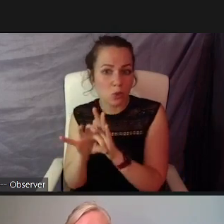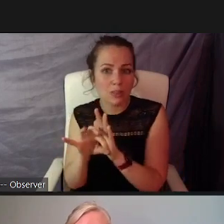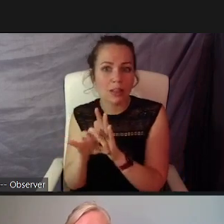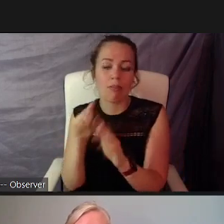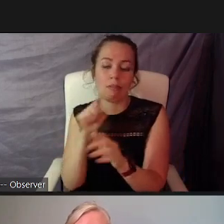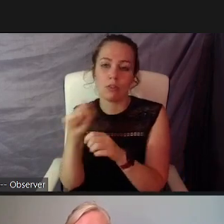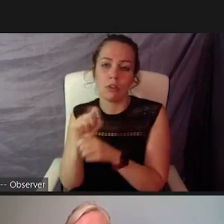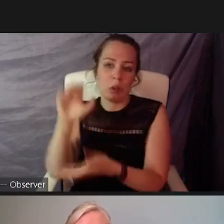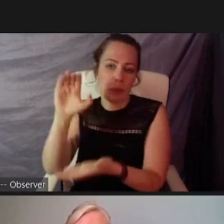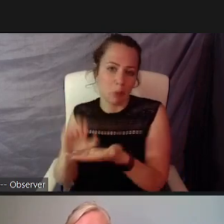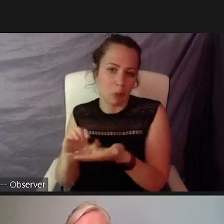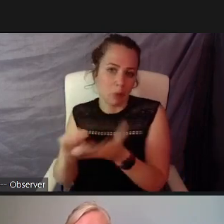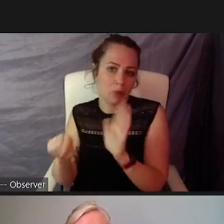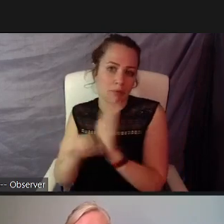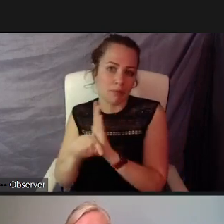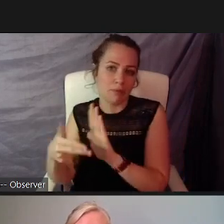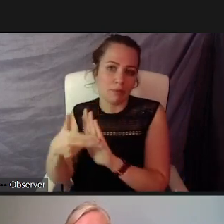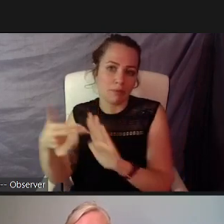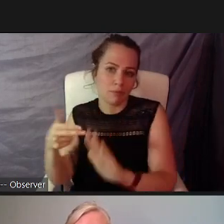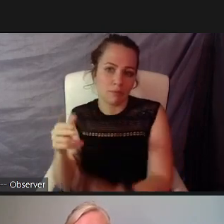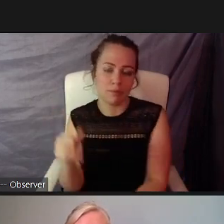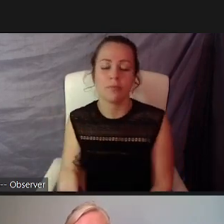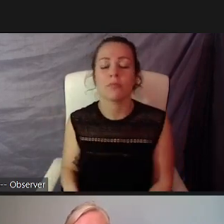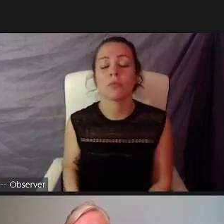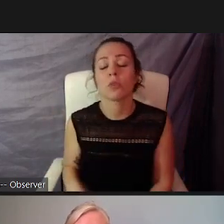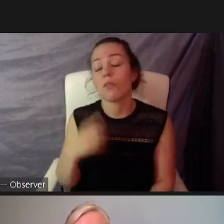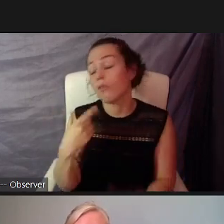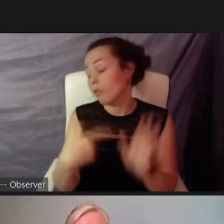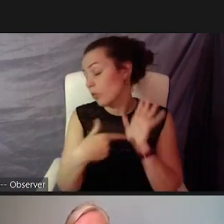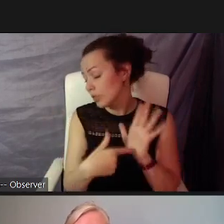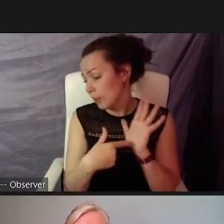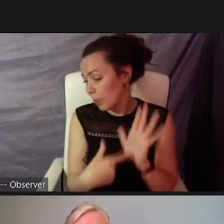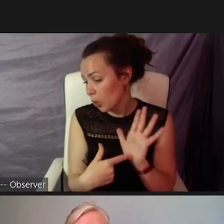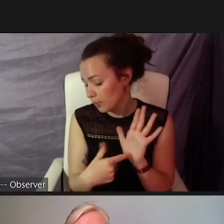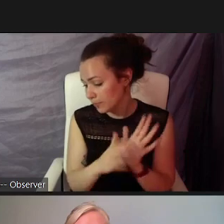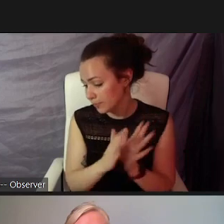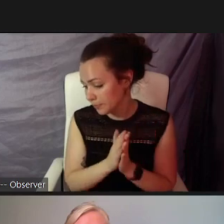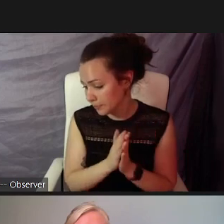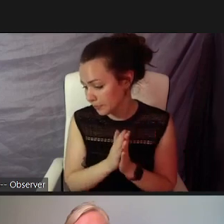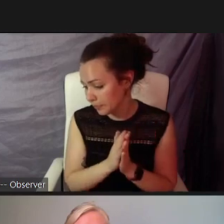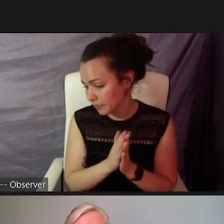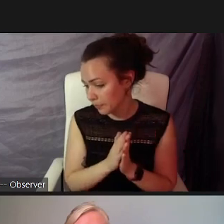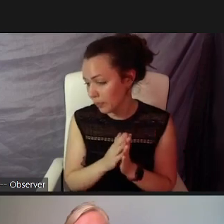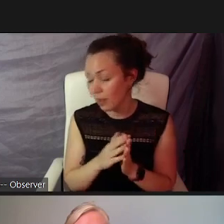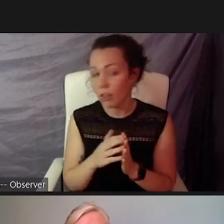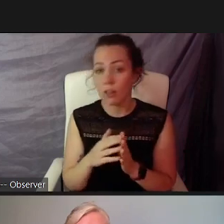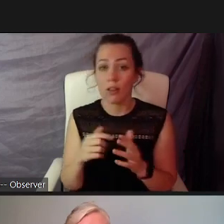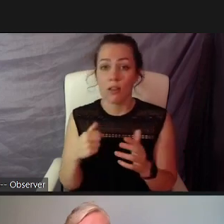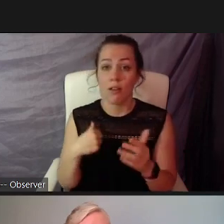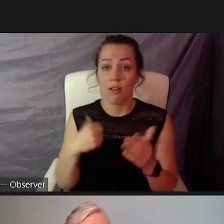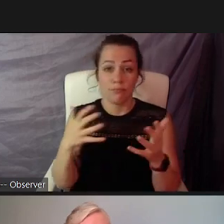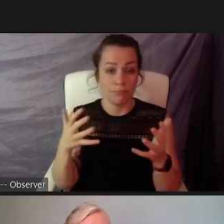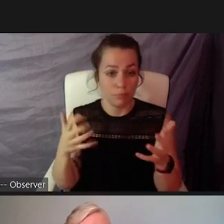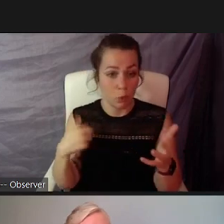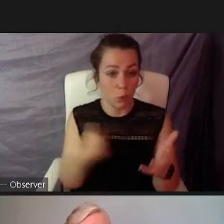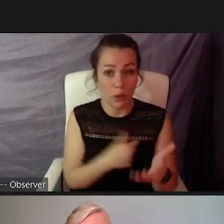minimize stigma as well. So for example, one thing that we would encourage is not to